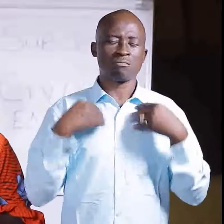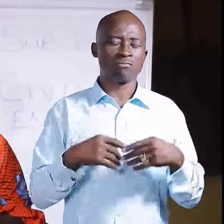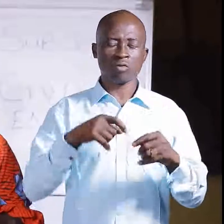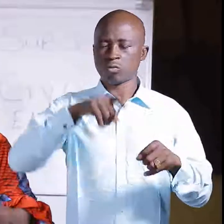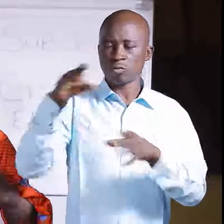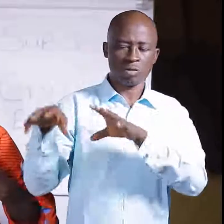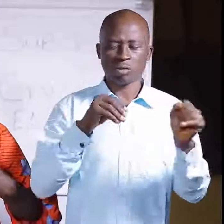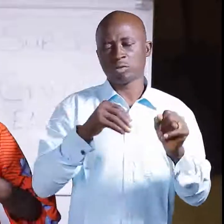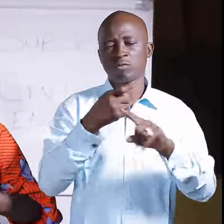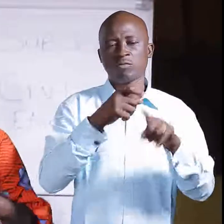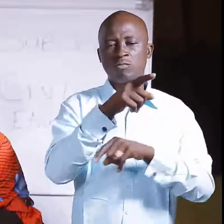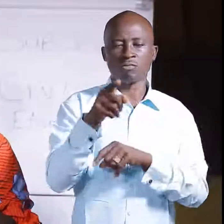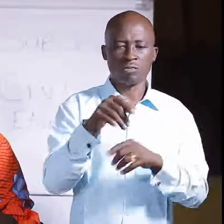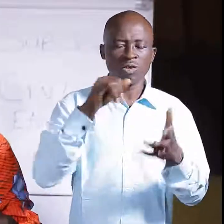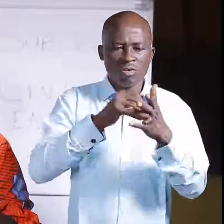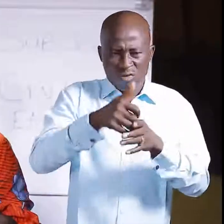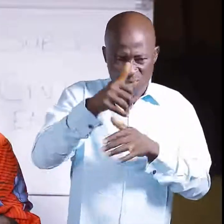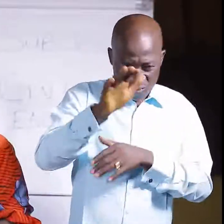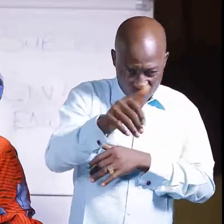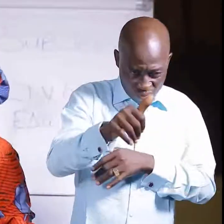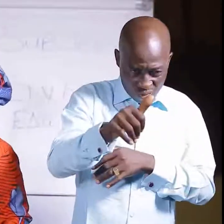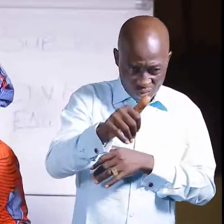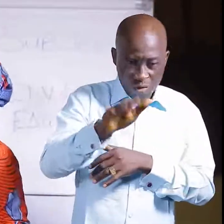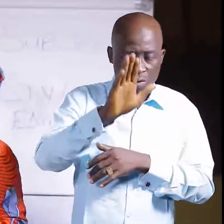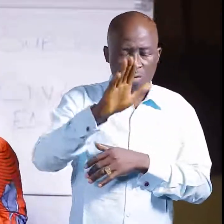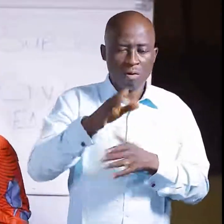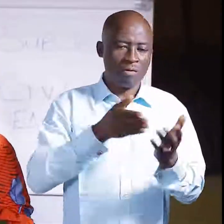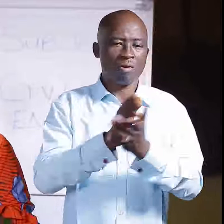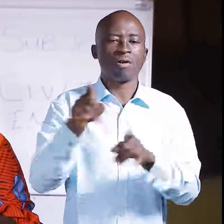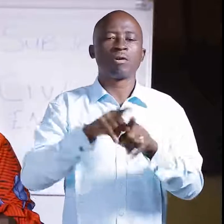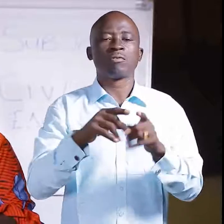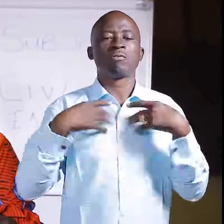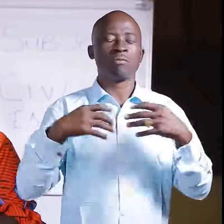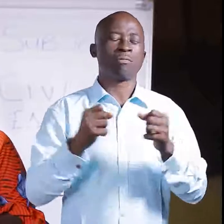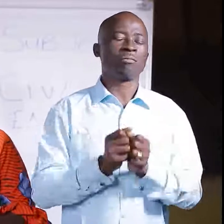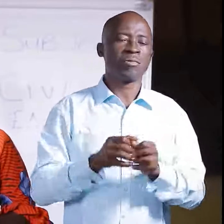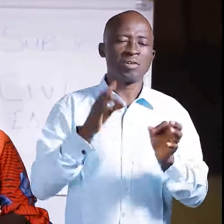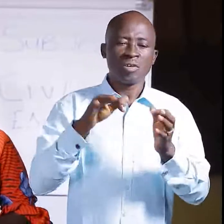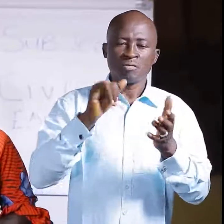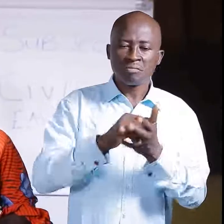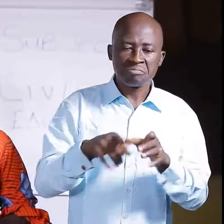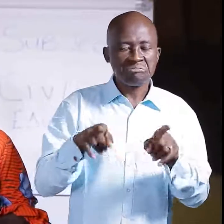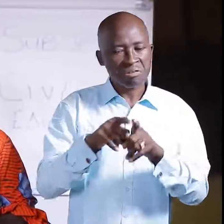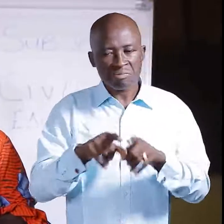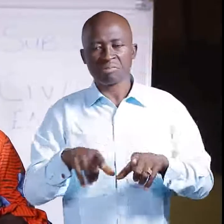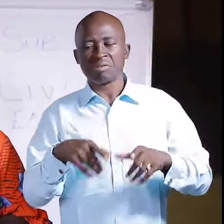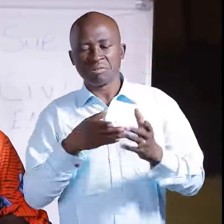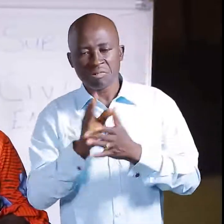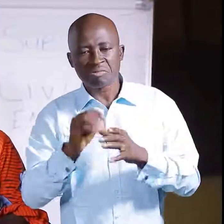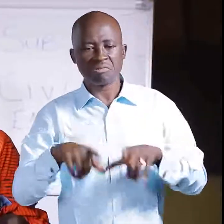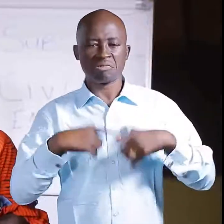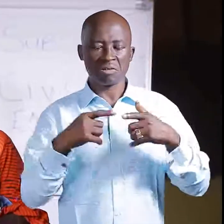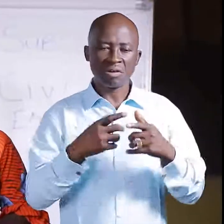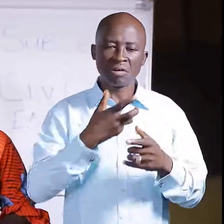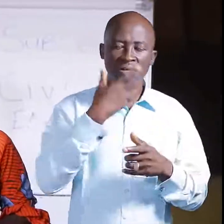away from you. It is your right as a human being. And if such fundamental human right, like right to life, right to